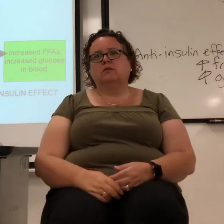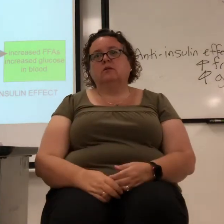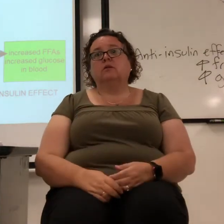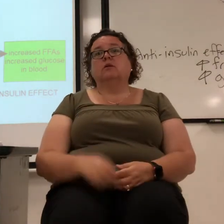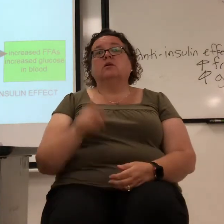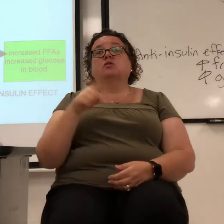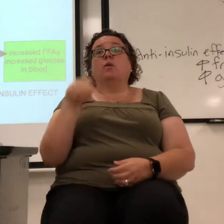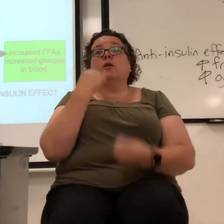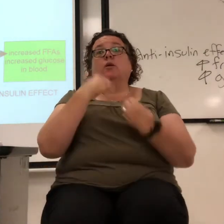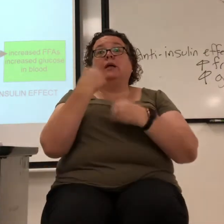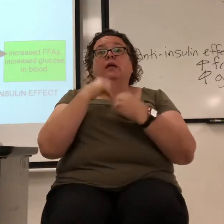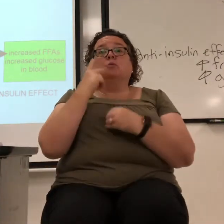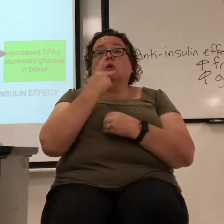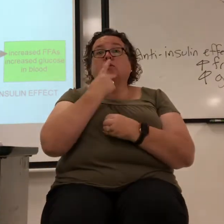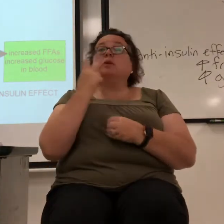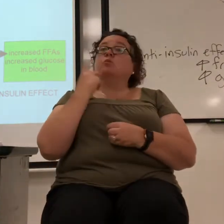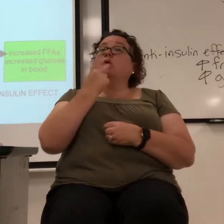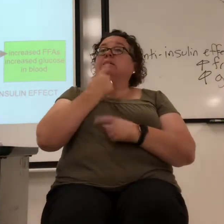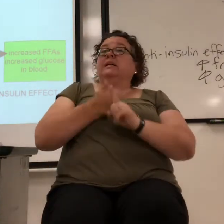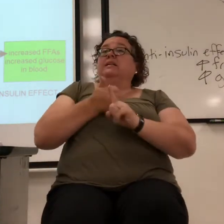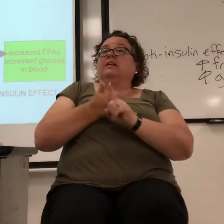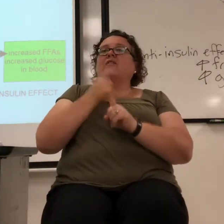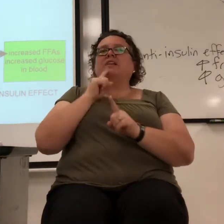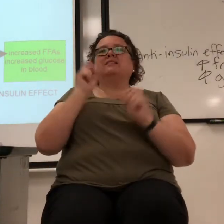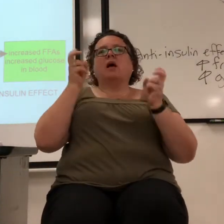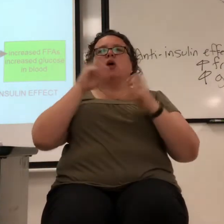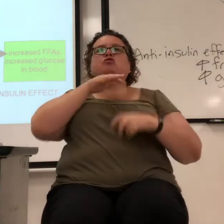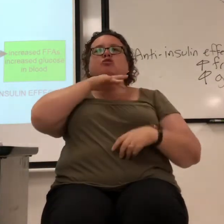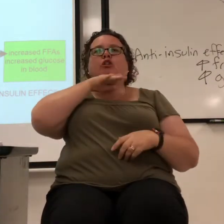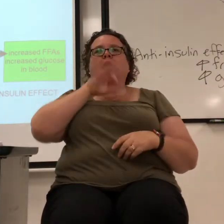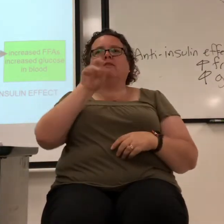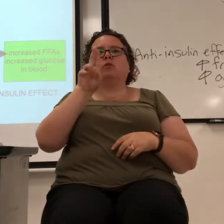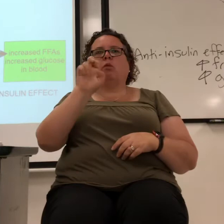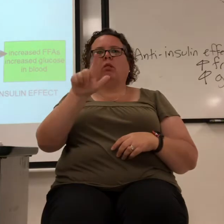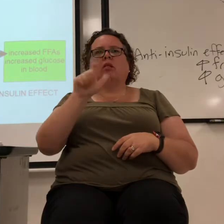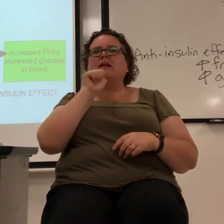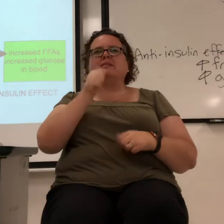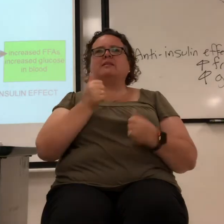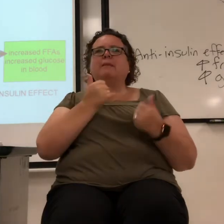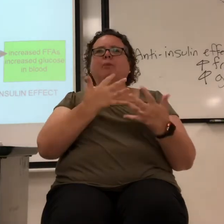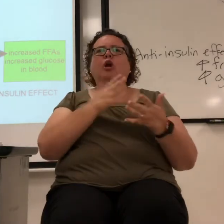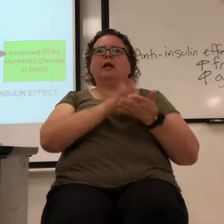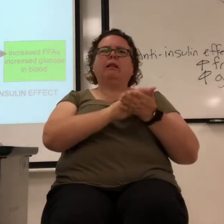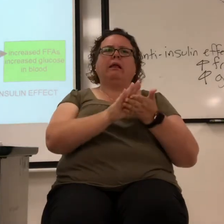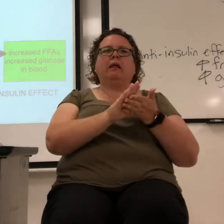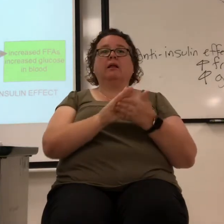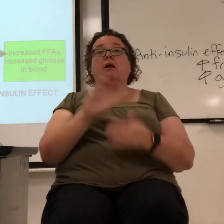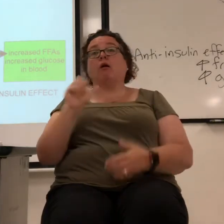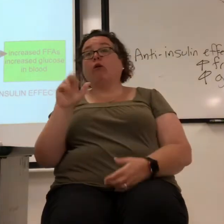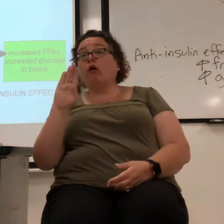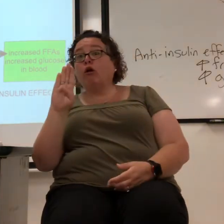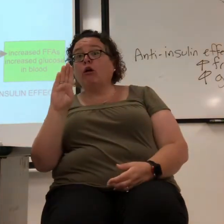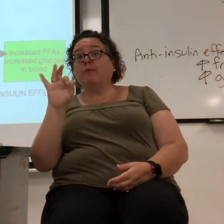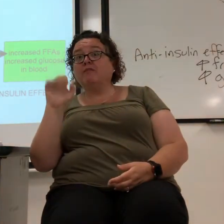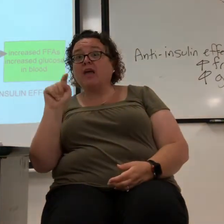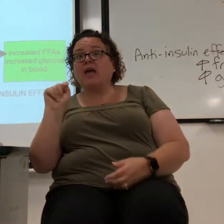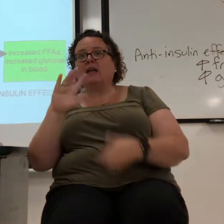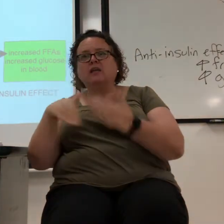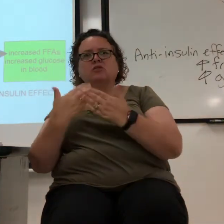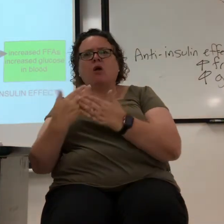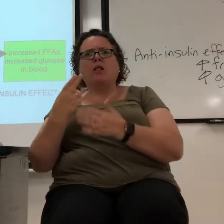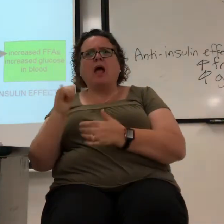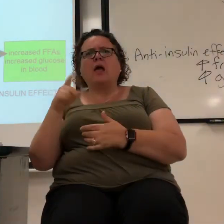So when you eat protein, protein is a dirty fuel. It doesn't burn clean. When you burn fat and carb, it's all